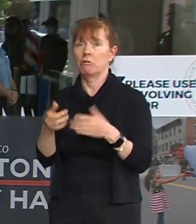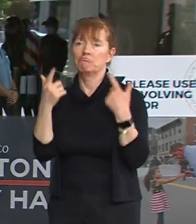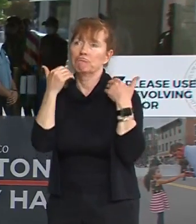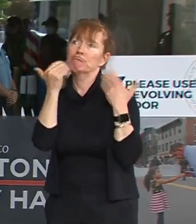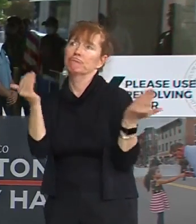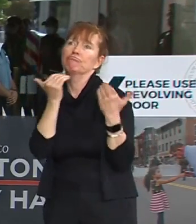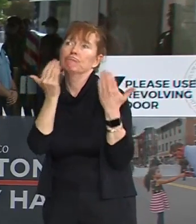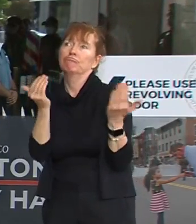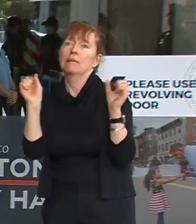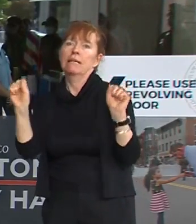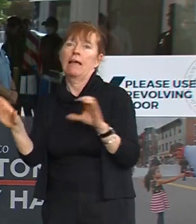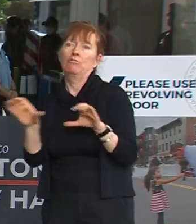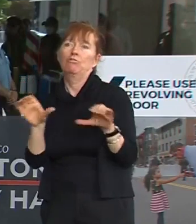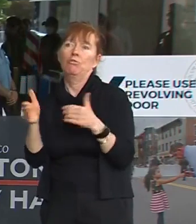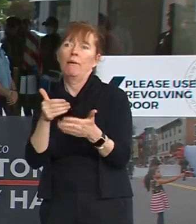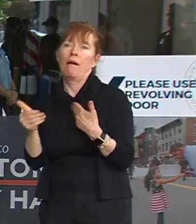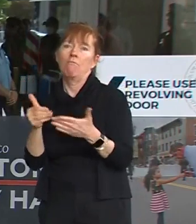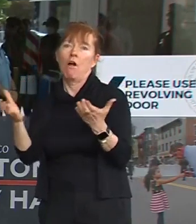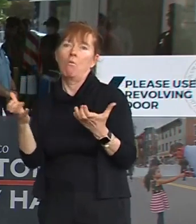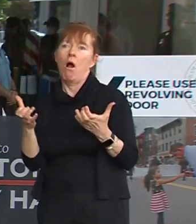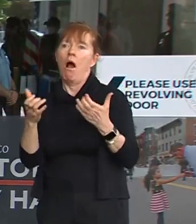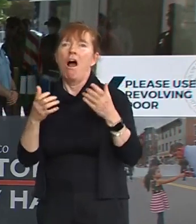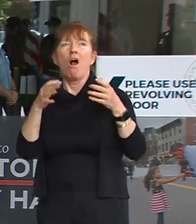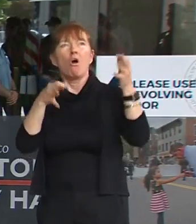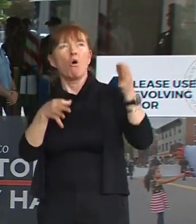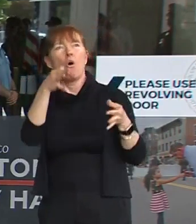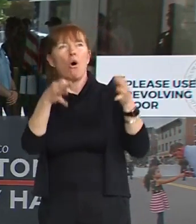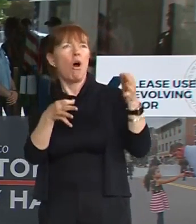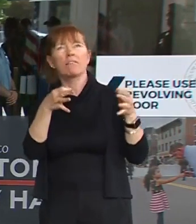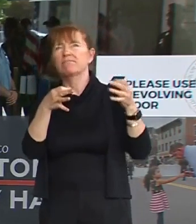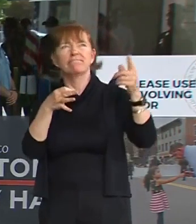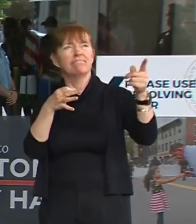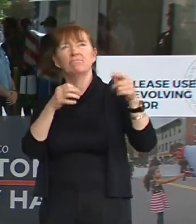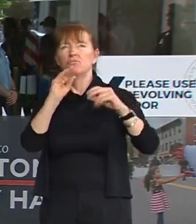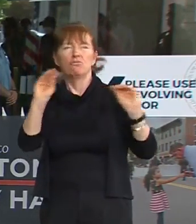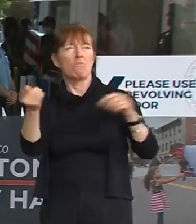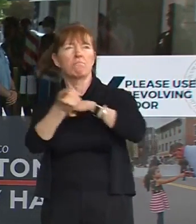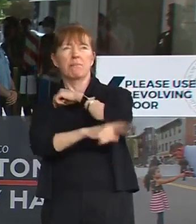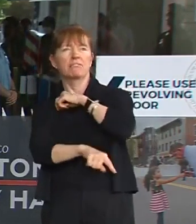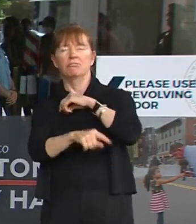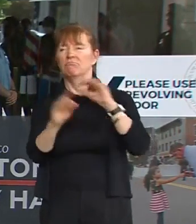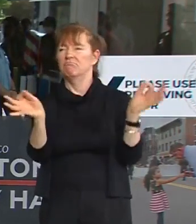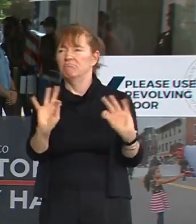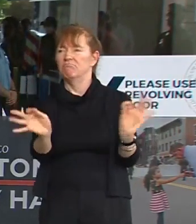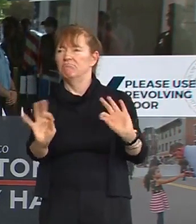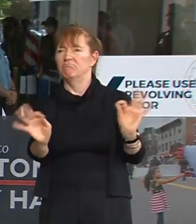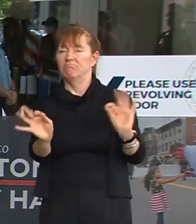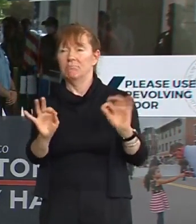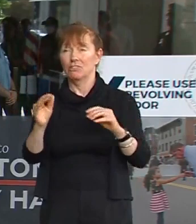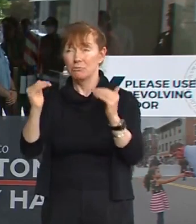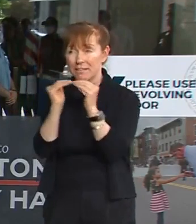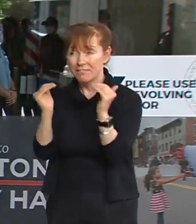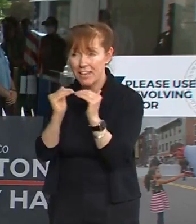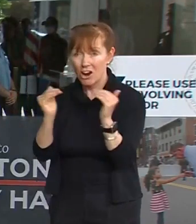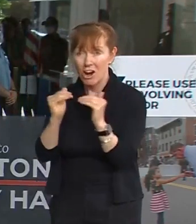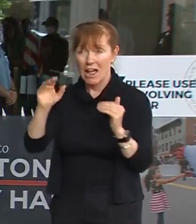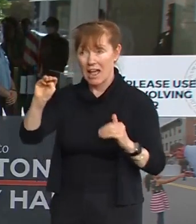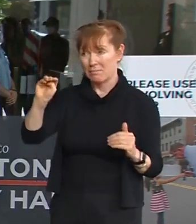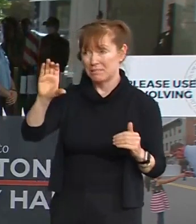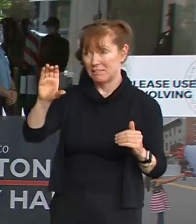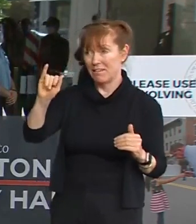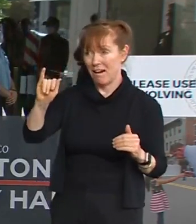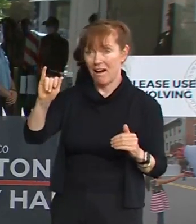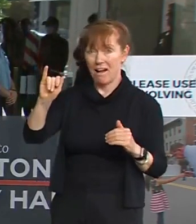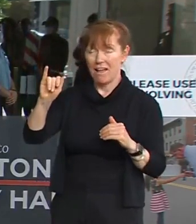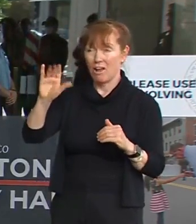because there are no repercussions from the court. And just to be fair, I used to go to MCI Concord 3 years in a row,